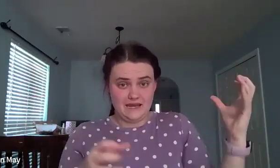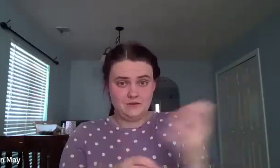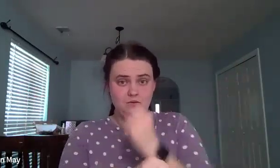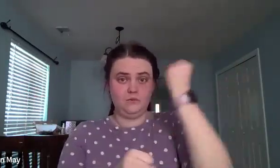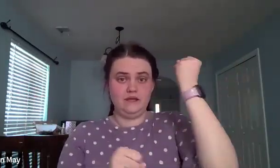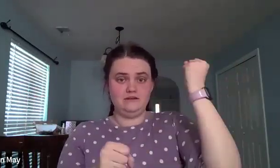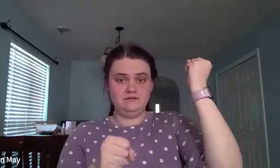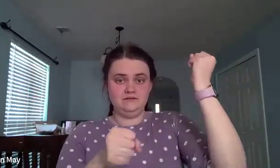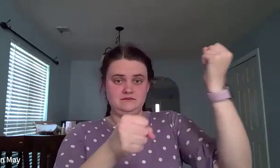win.